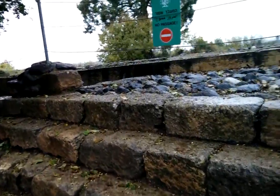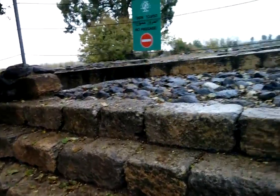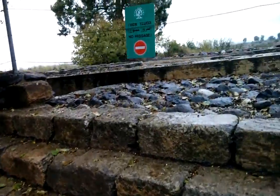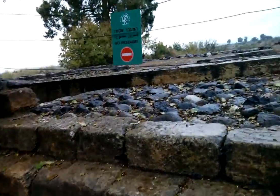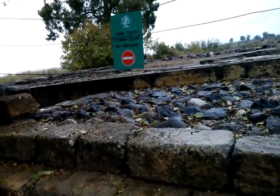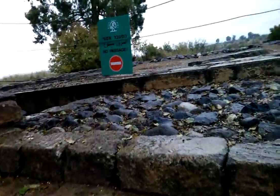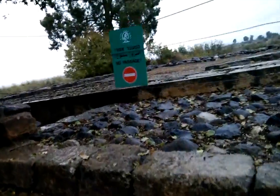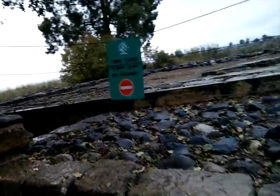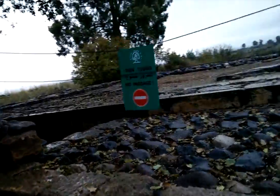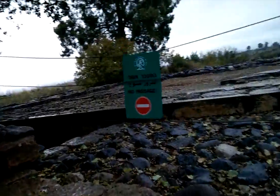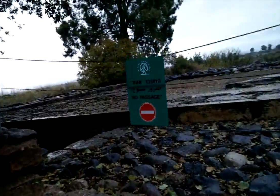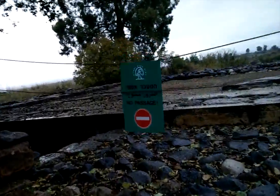golden calf was set up.